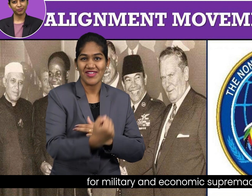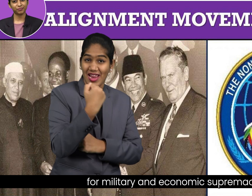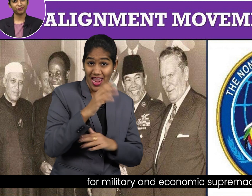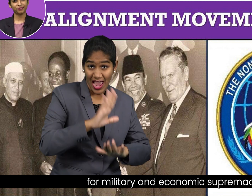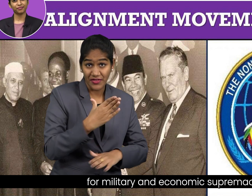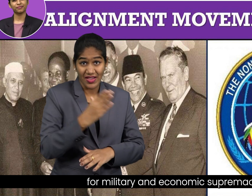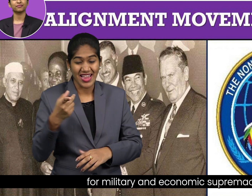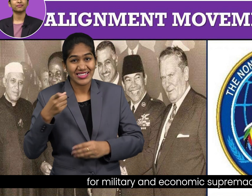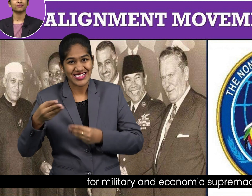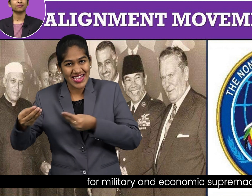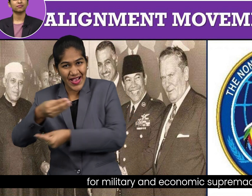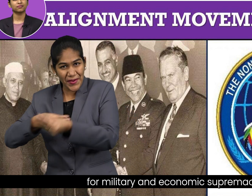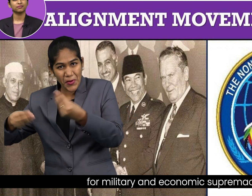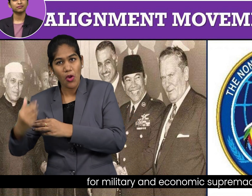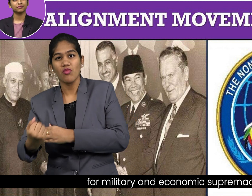supremacy.